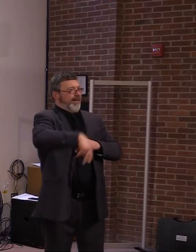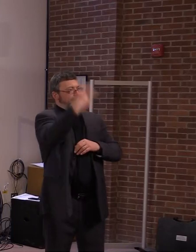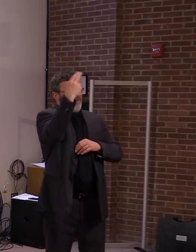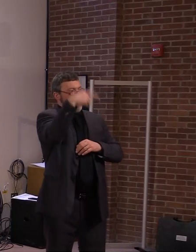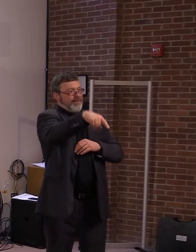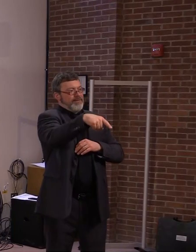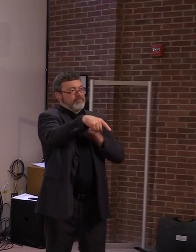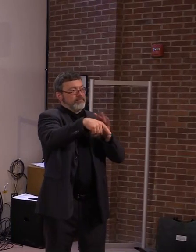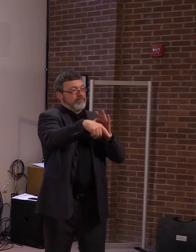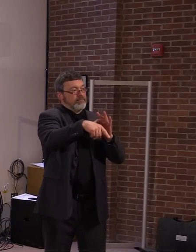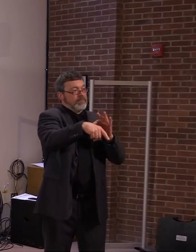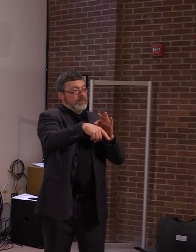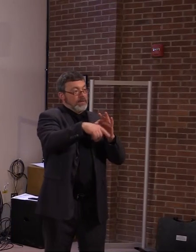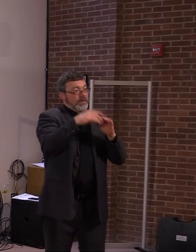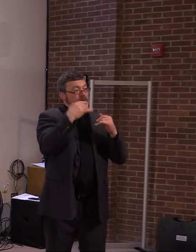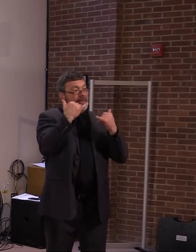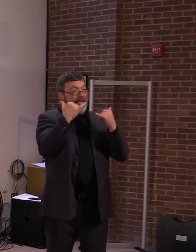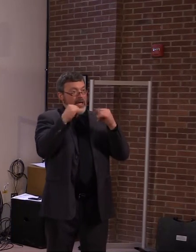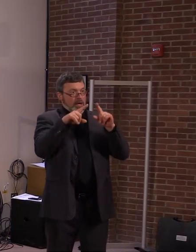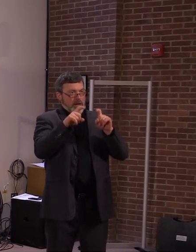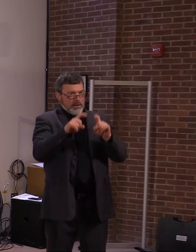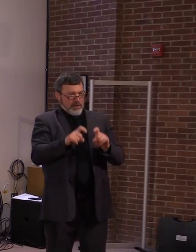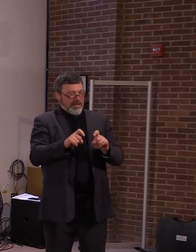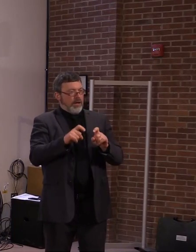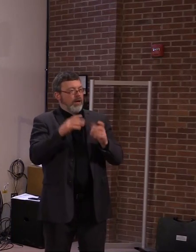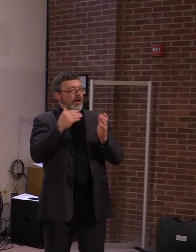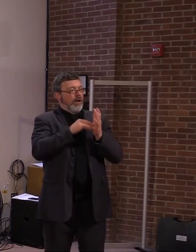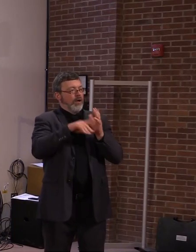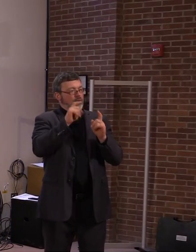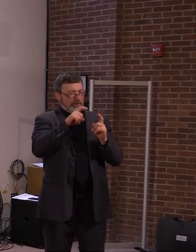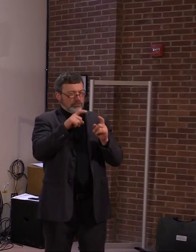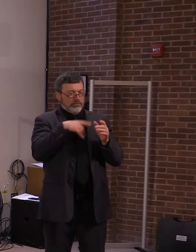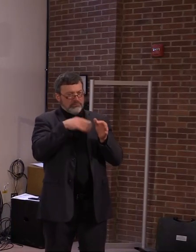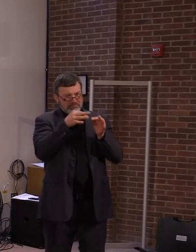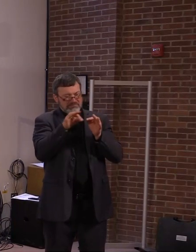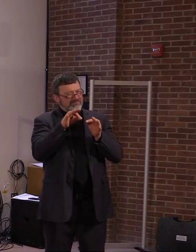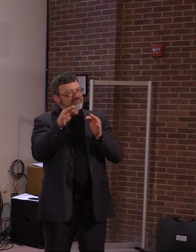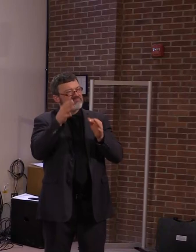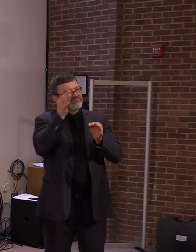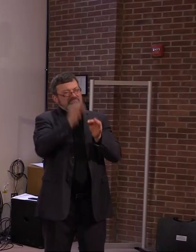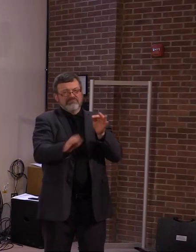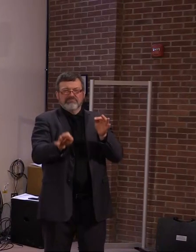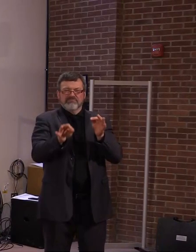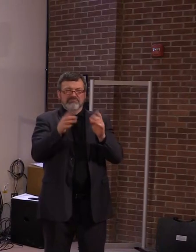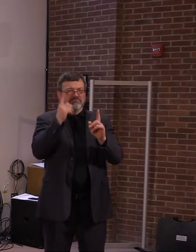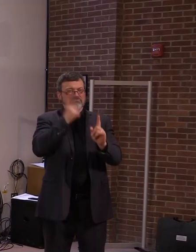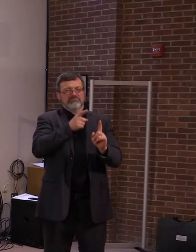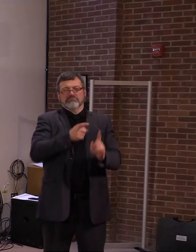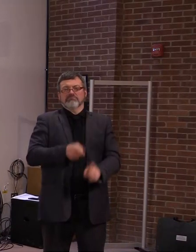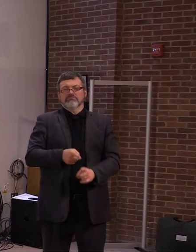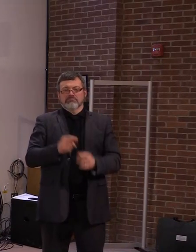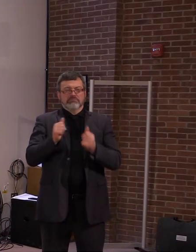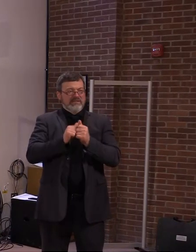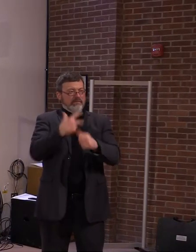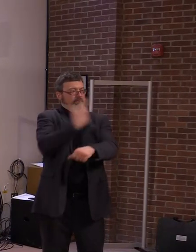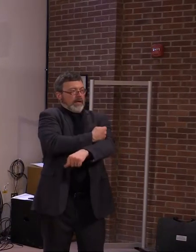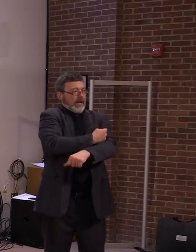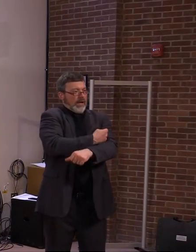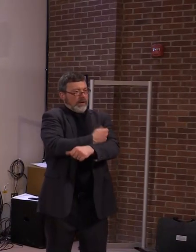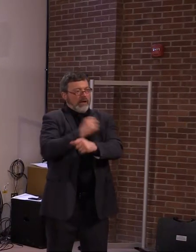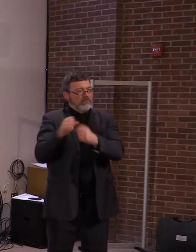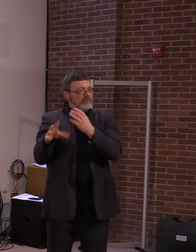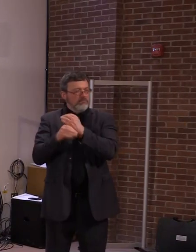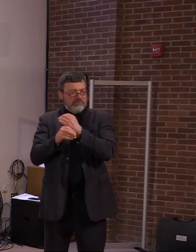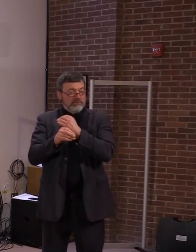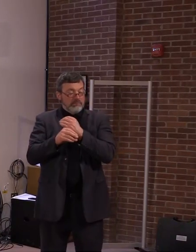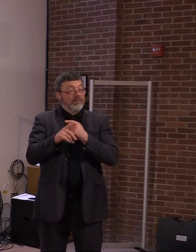questions from VDH. It's also in different languages as well. And also we're doing, we're bringing in the big guns, the stars